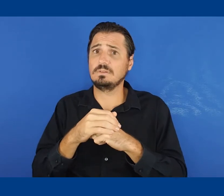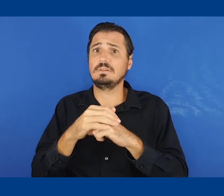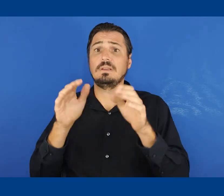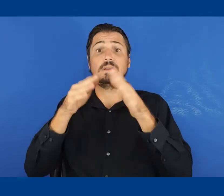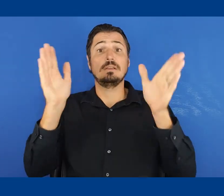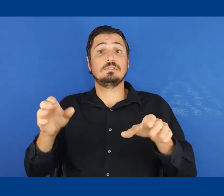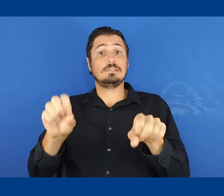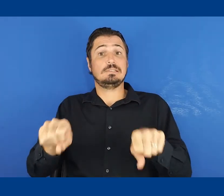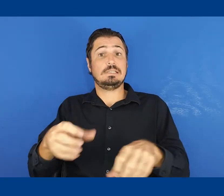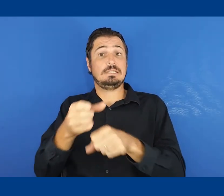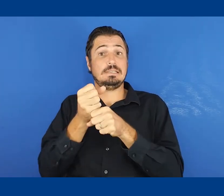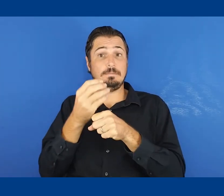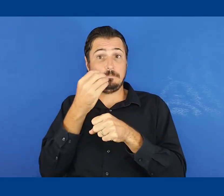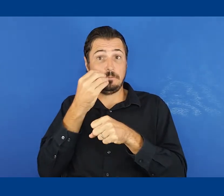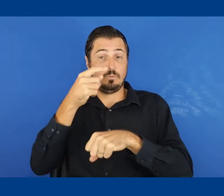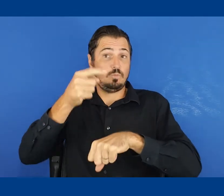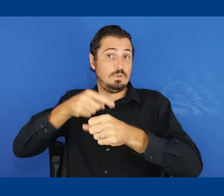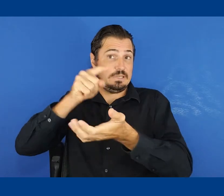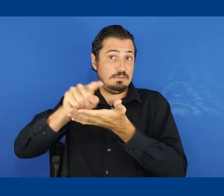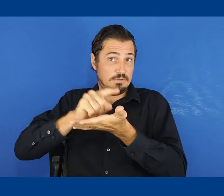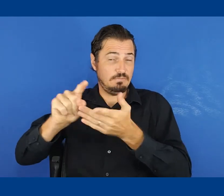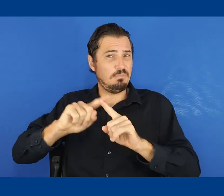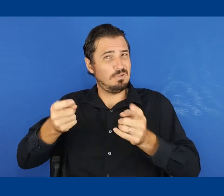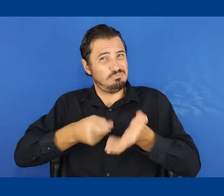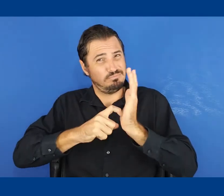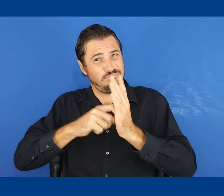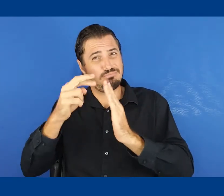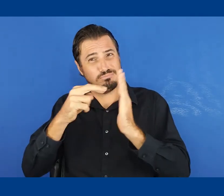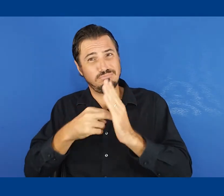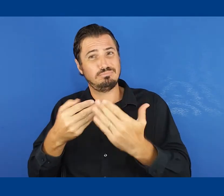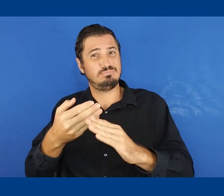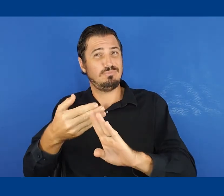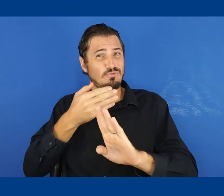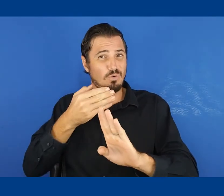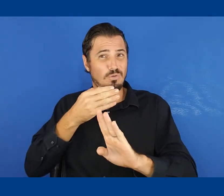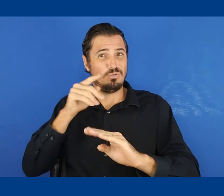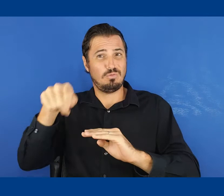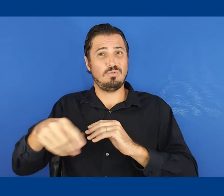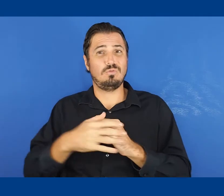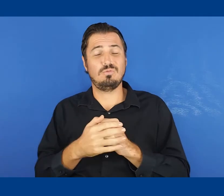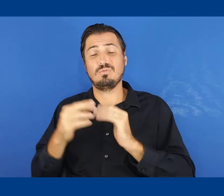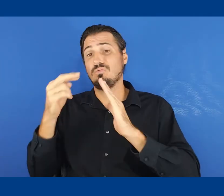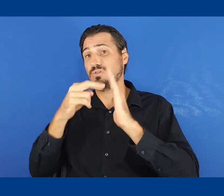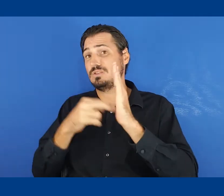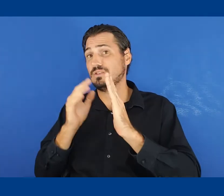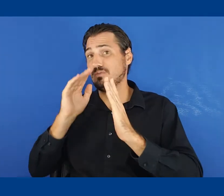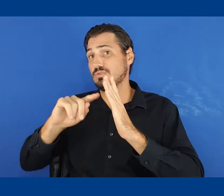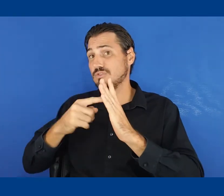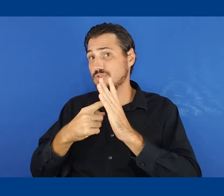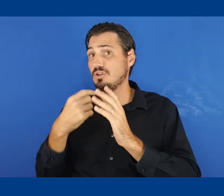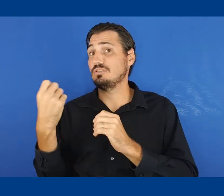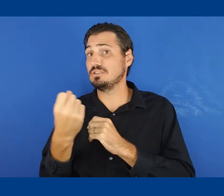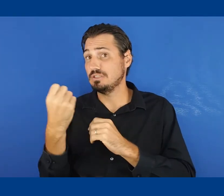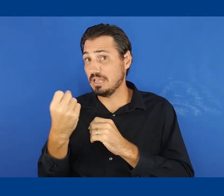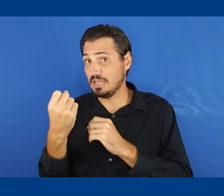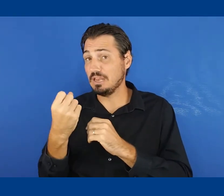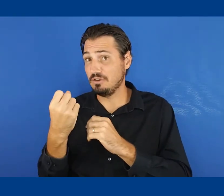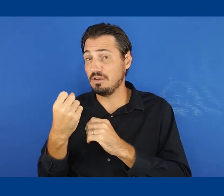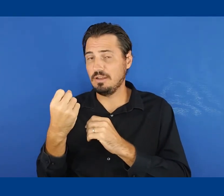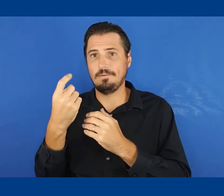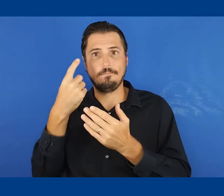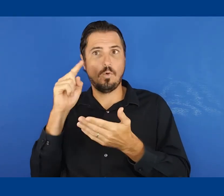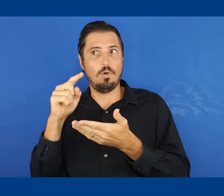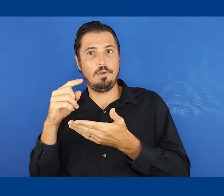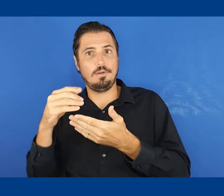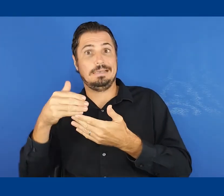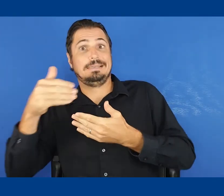Households can pick up food once per week but must pre-register. Registration starts on Saturdays for the next week,